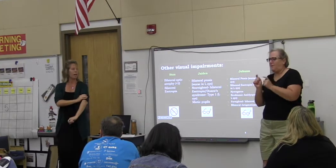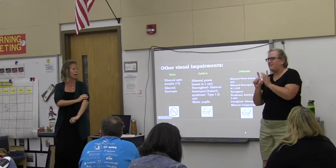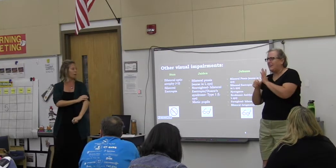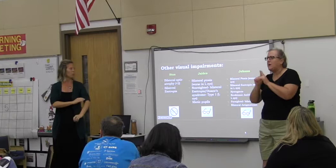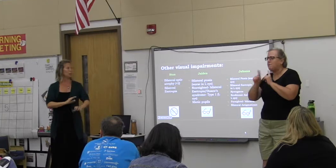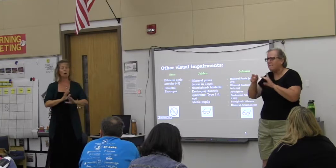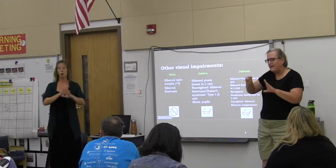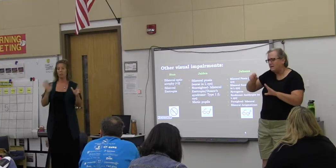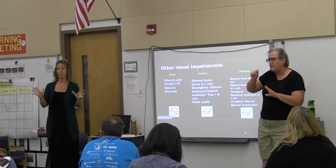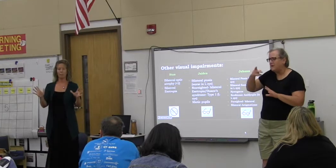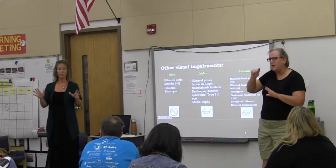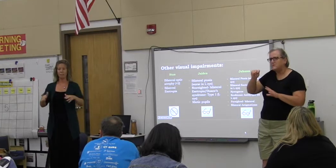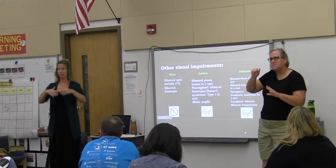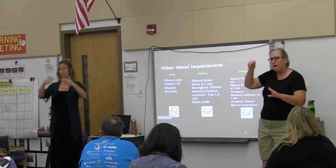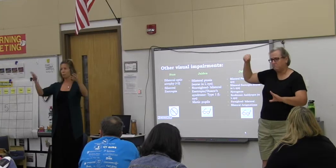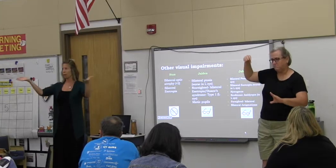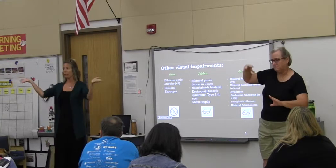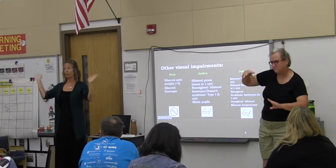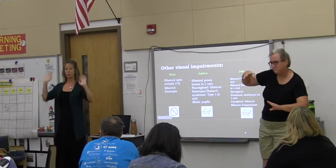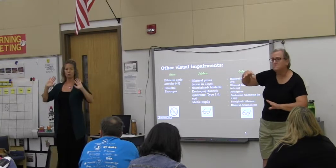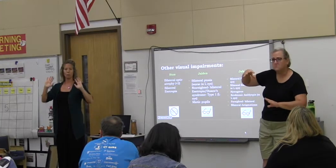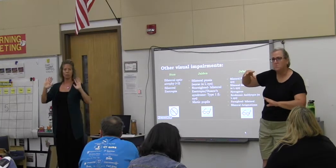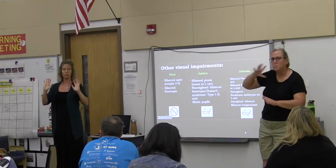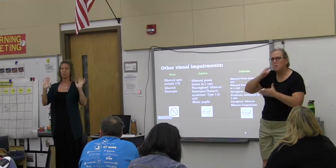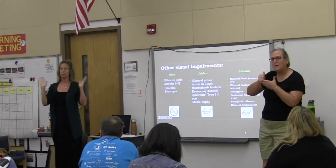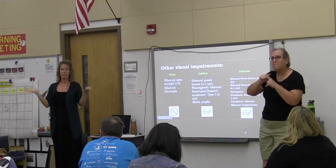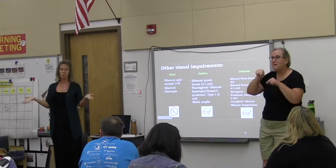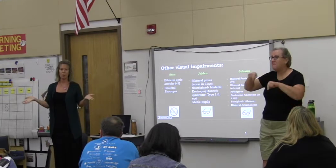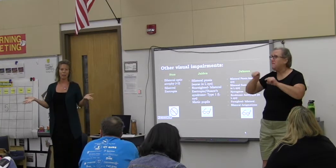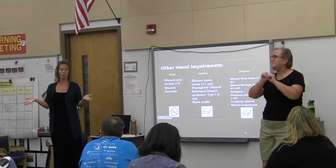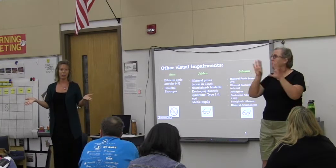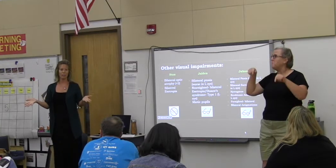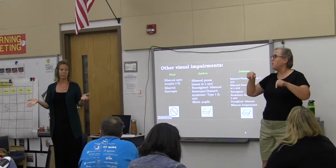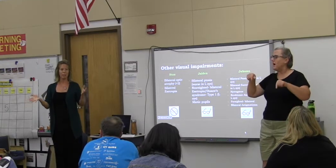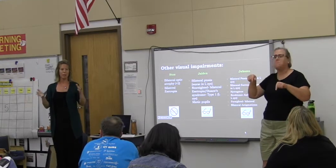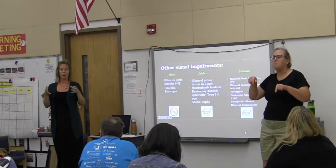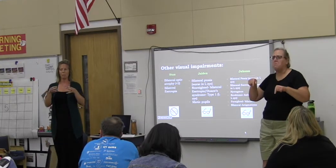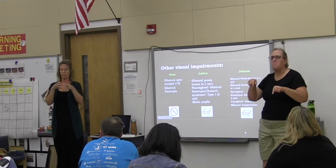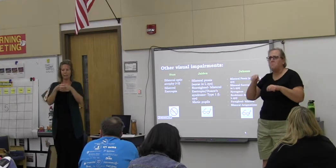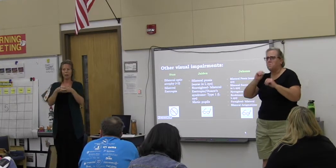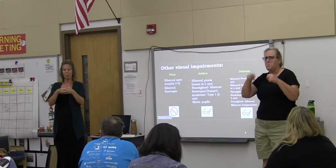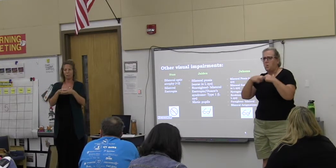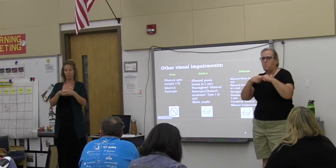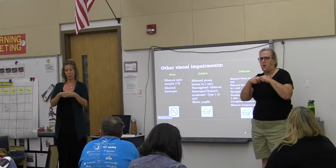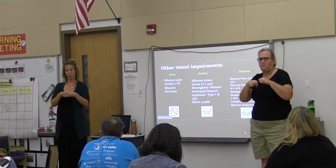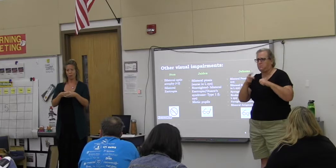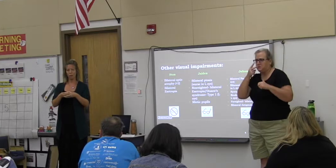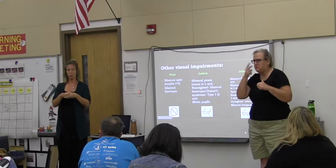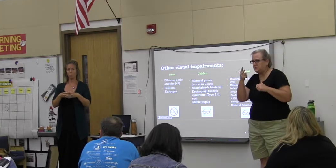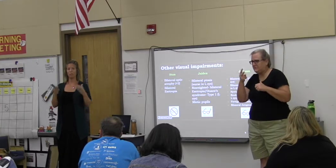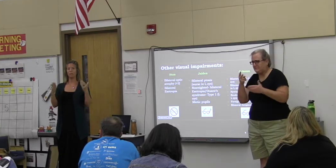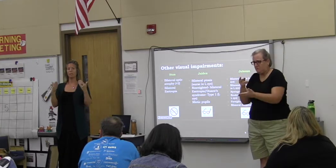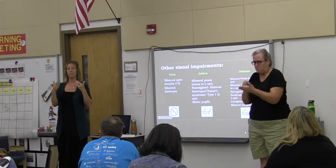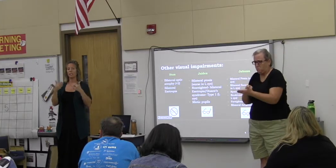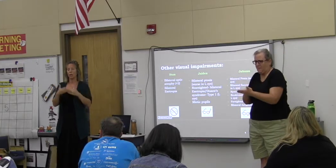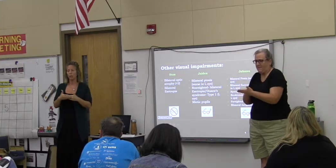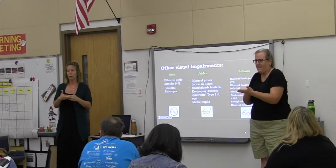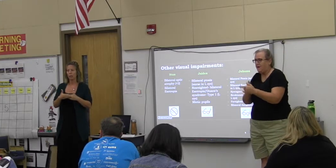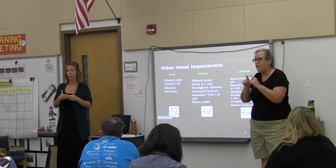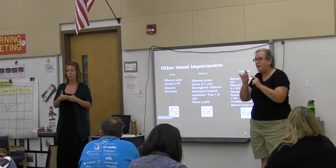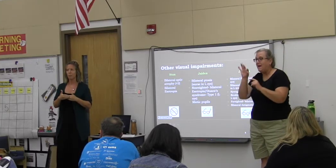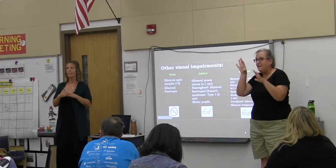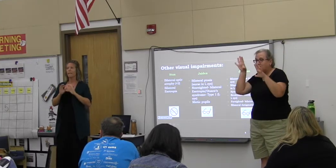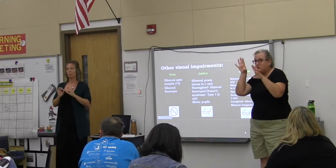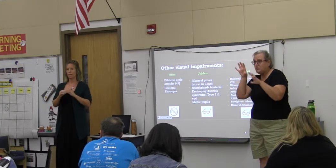later. You don't always need it. If he's in a bright classroom like this, he won't have a hard time seeing an object that's right in front of him. Just if it's in a